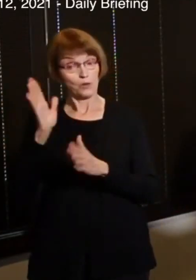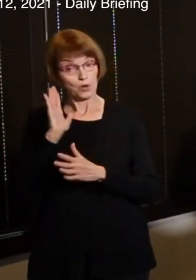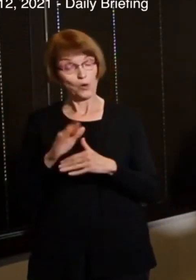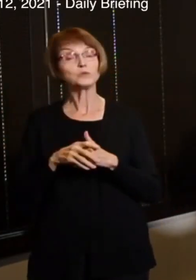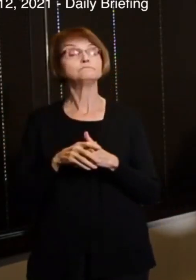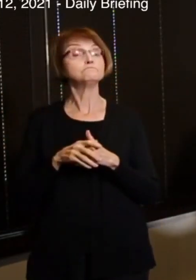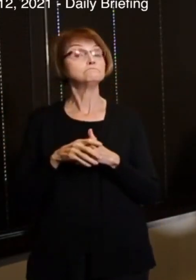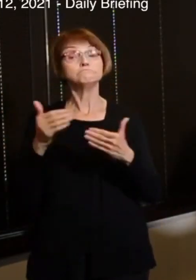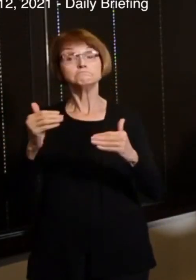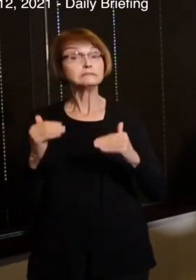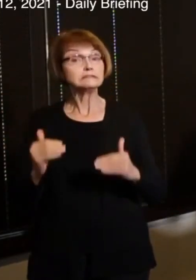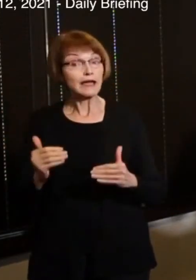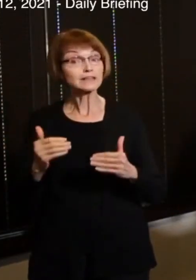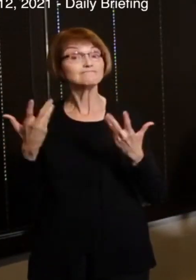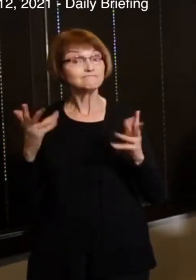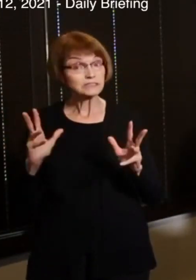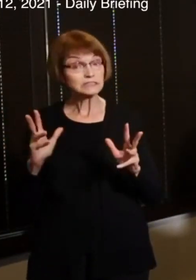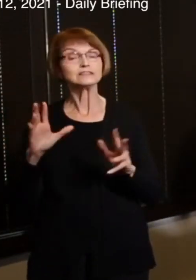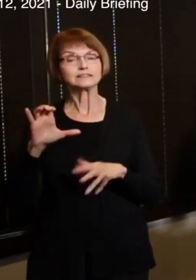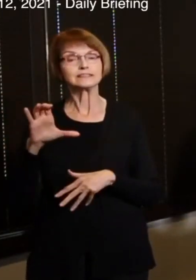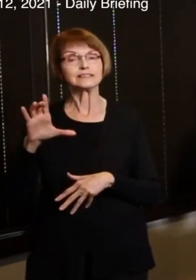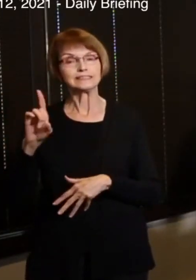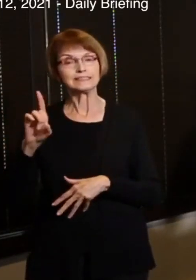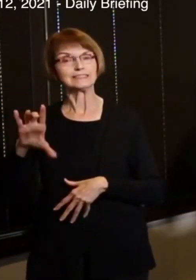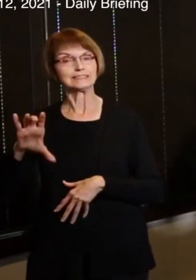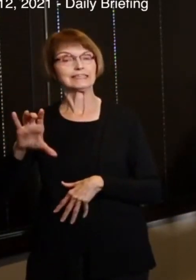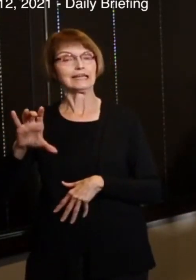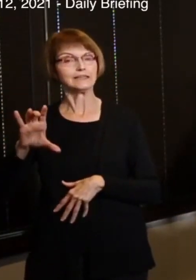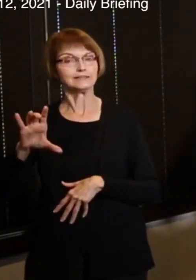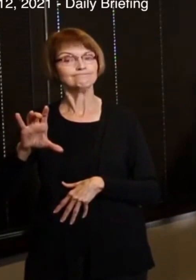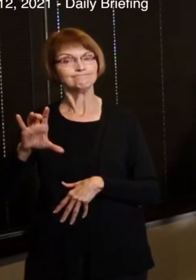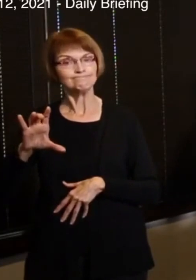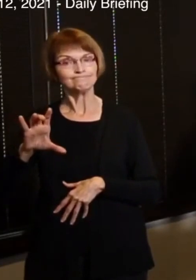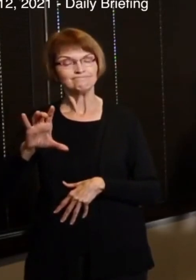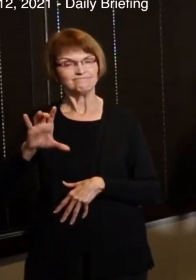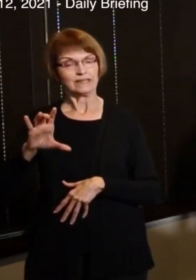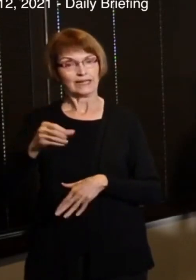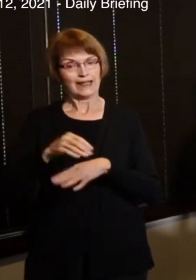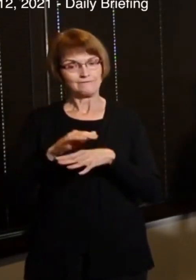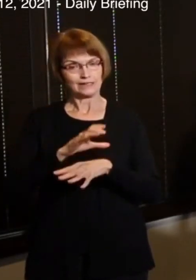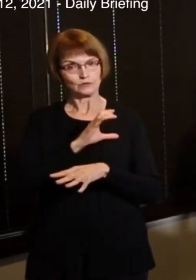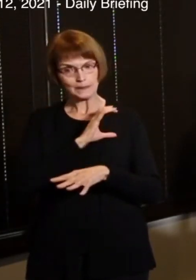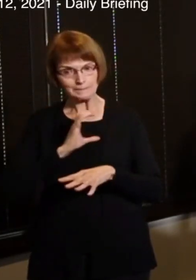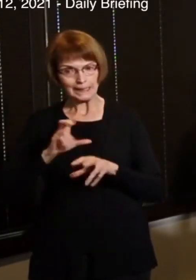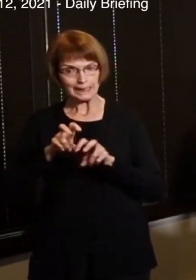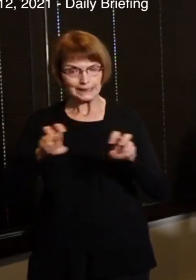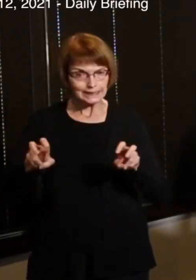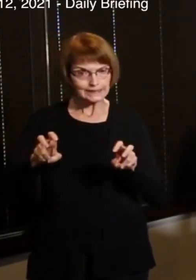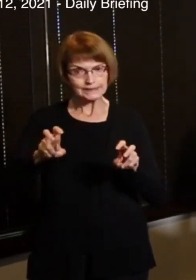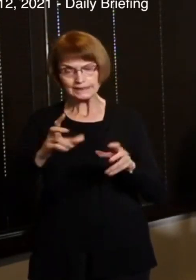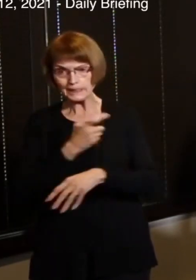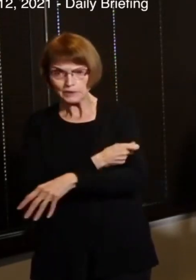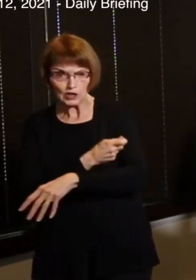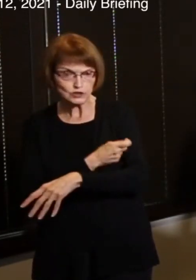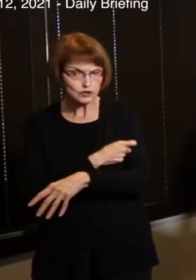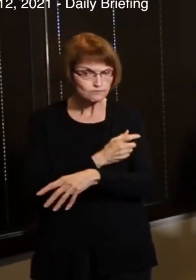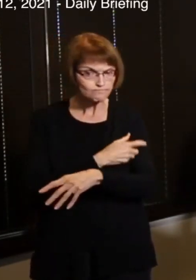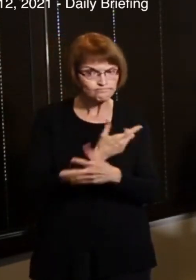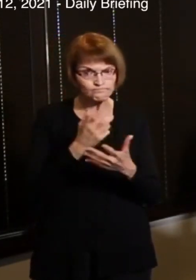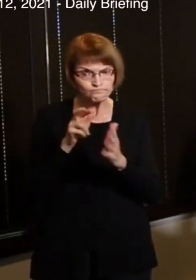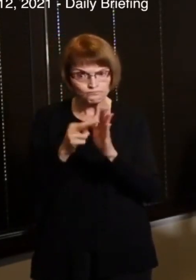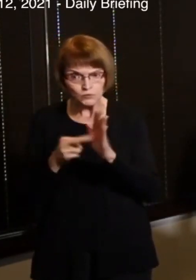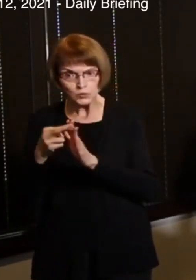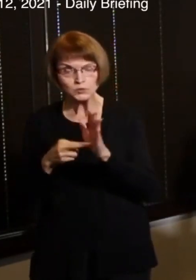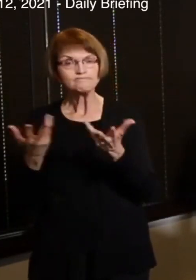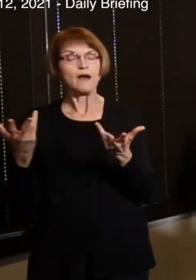next step was completed, which was the CDC's Advisory Committee on Immunization Practices recommending that this